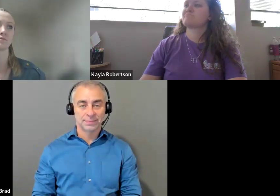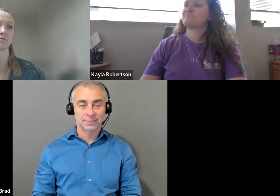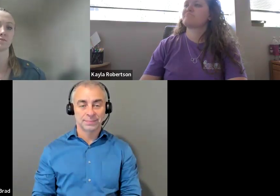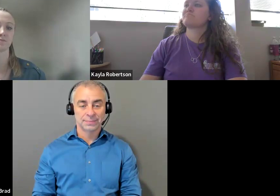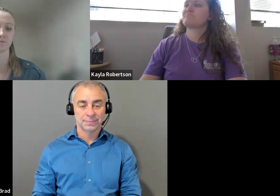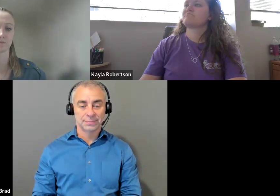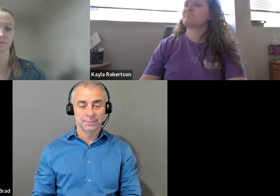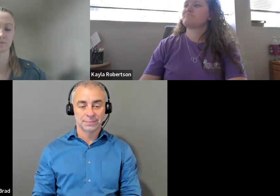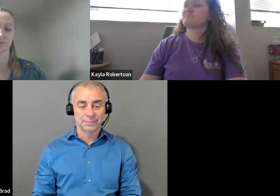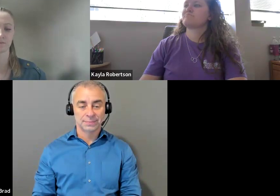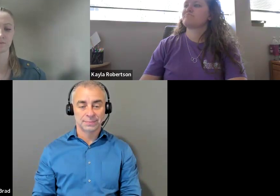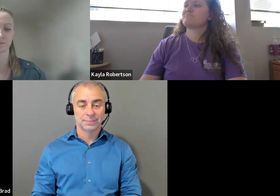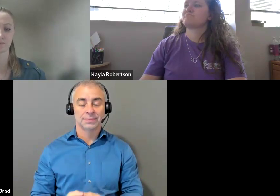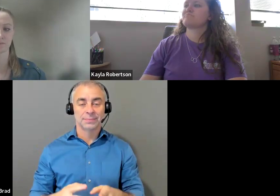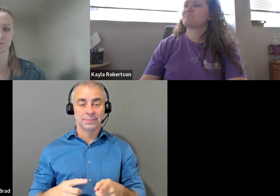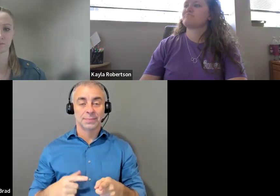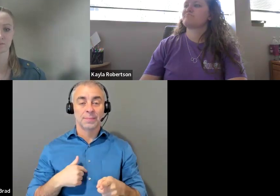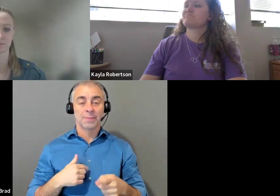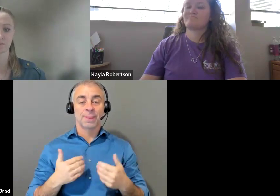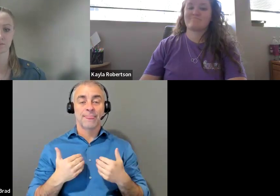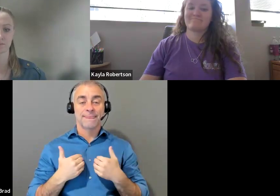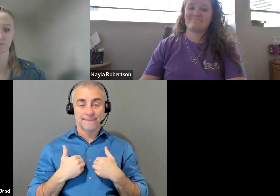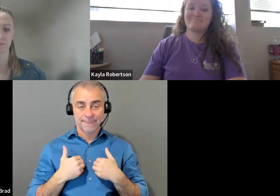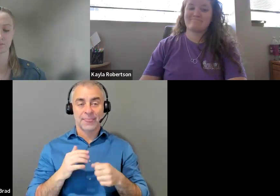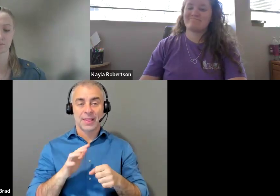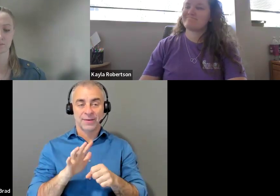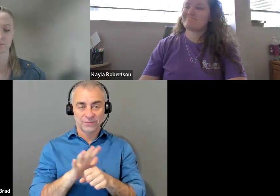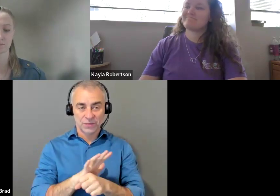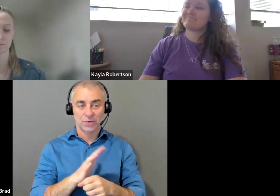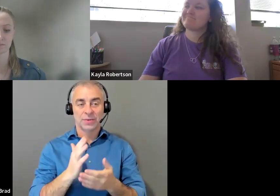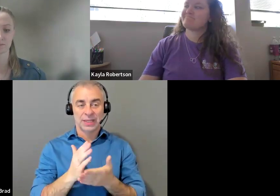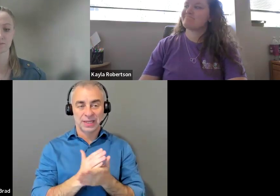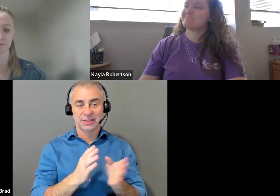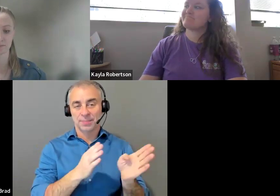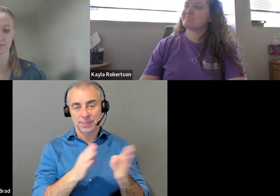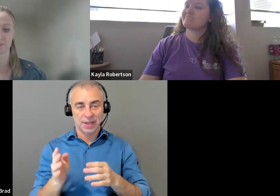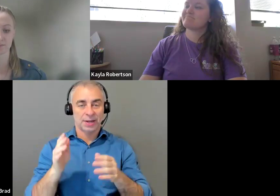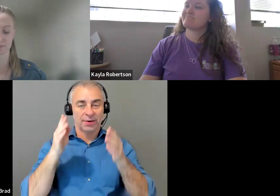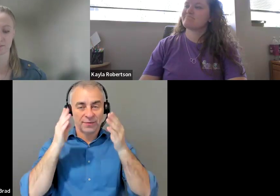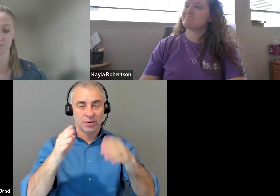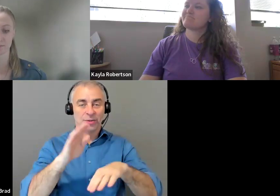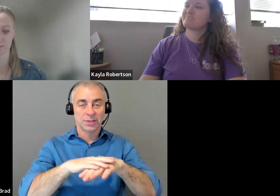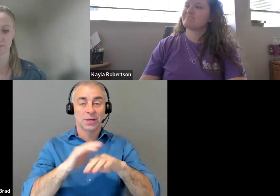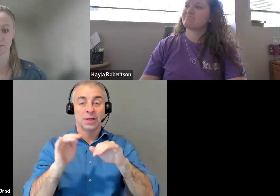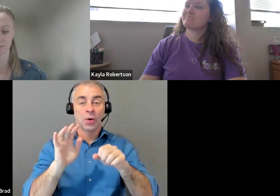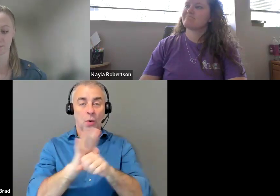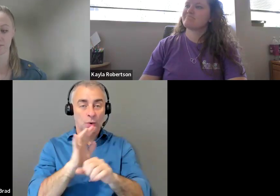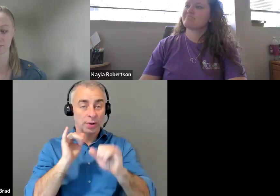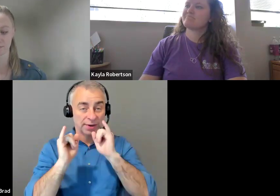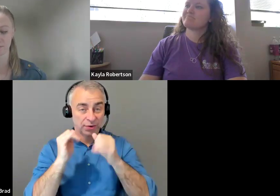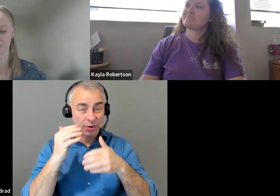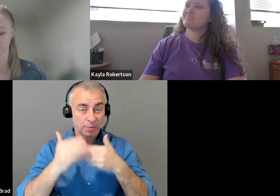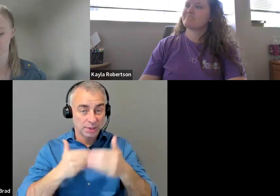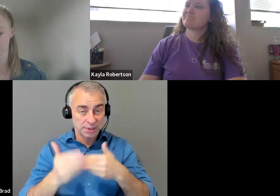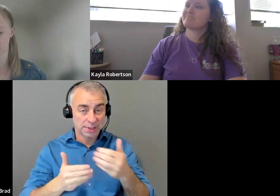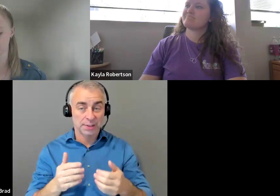I do have a full lesson plan where I focus on the entire interview process from applying for a job, what